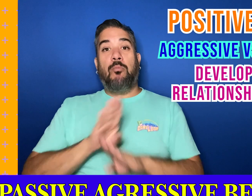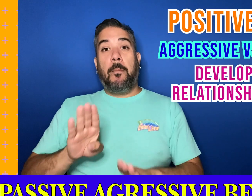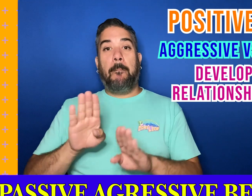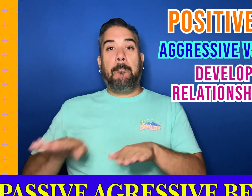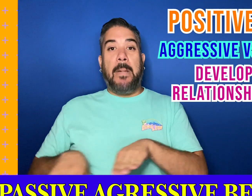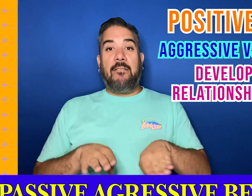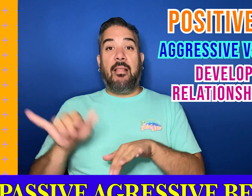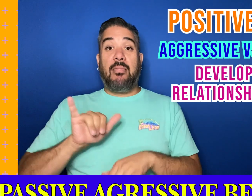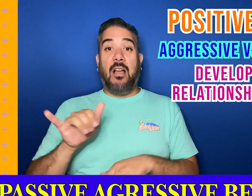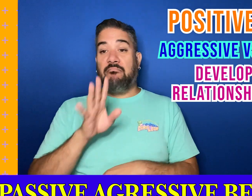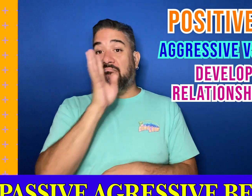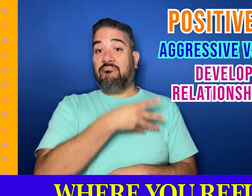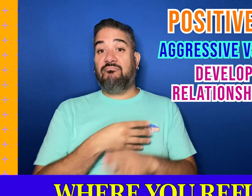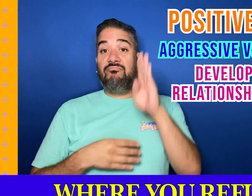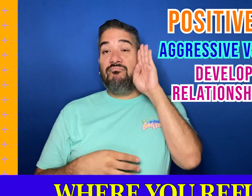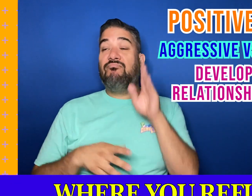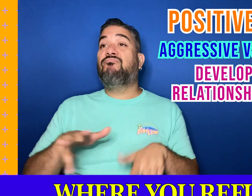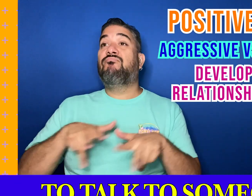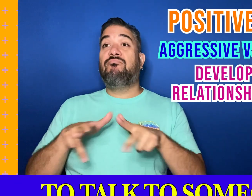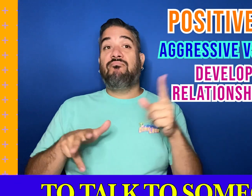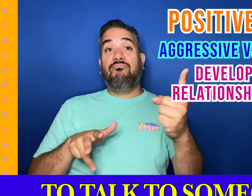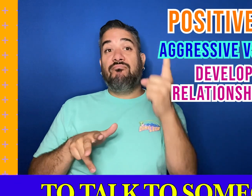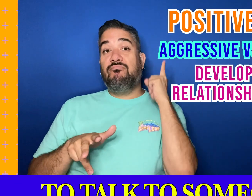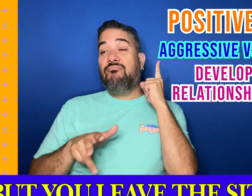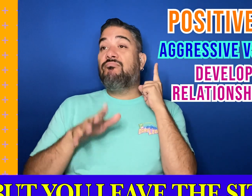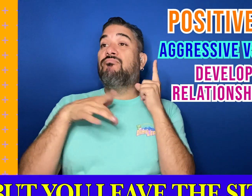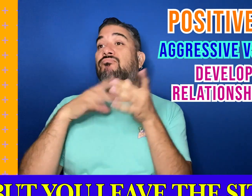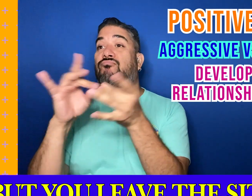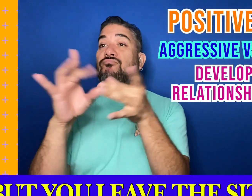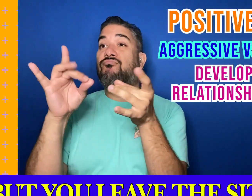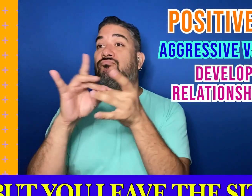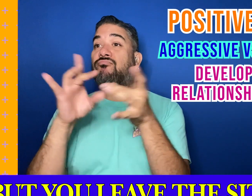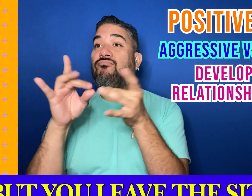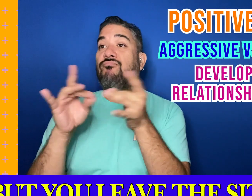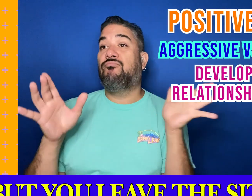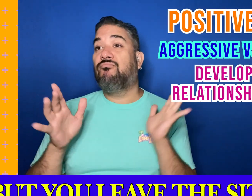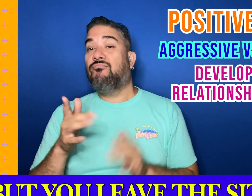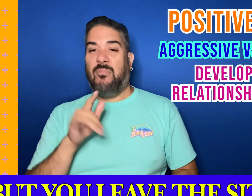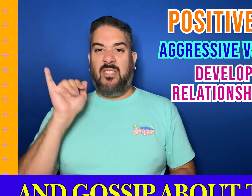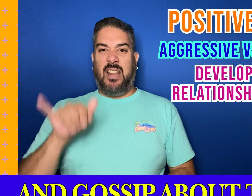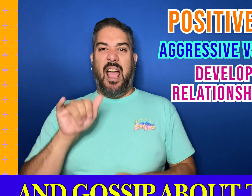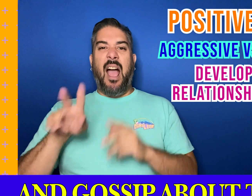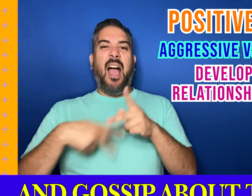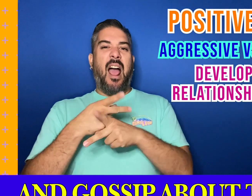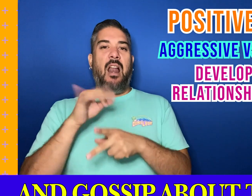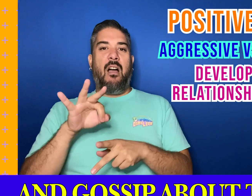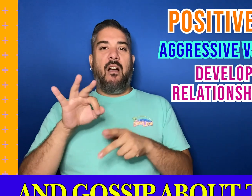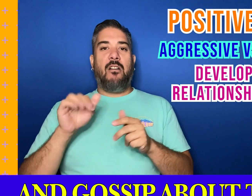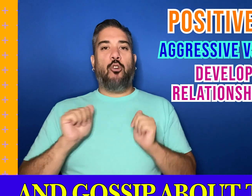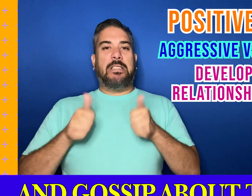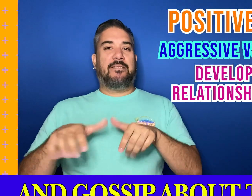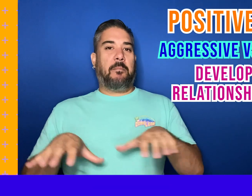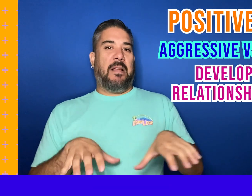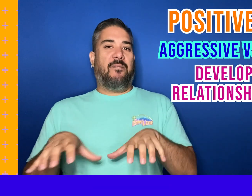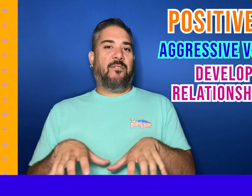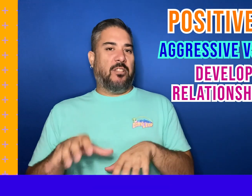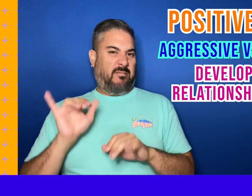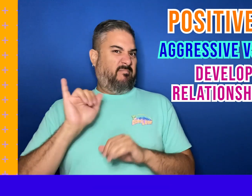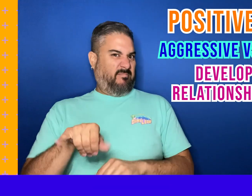demonstrate passive-aggressive behavior where you refuse to talk to someone, but you leave the situation and gossip about them.